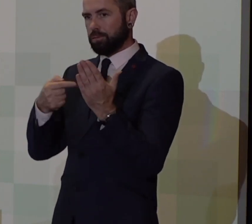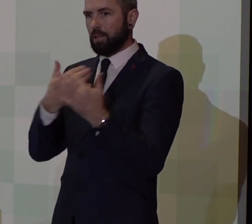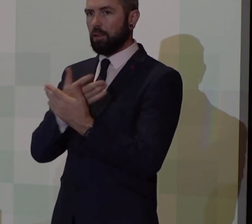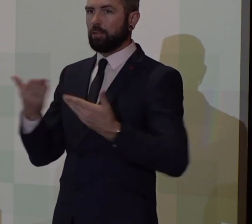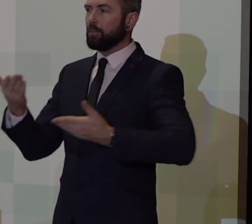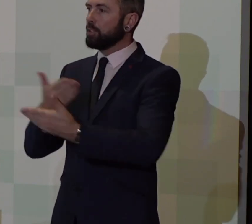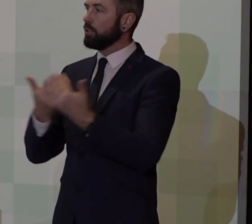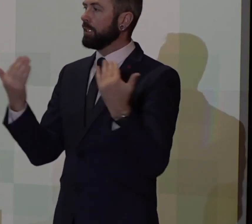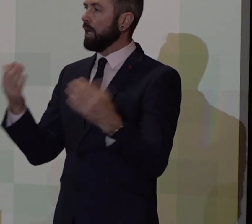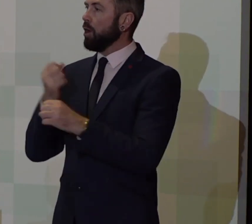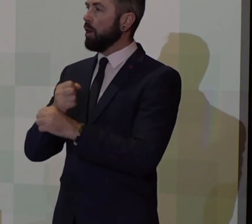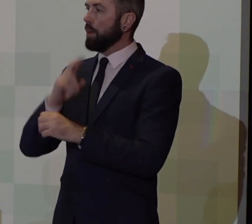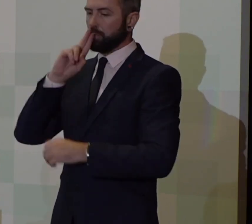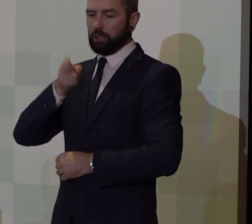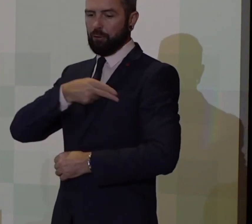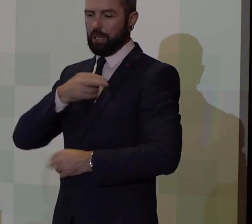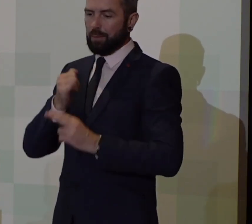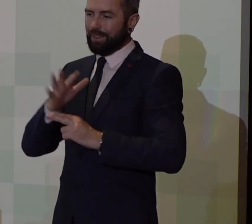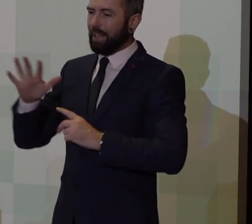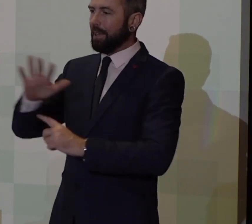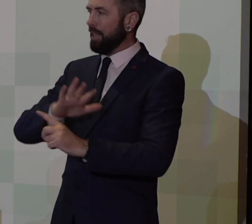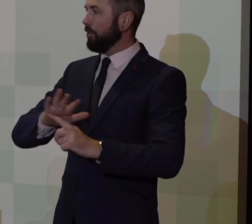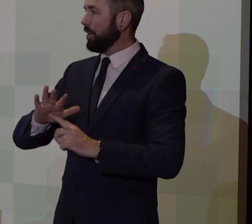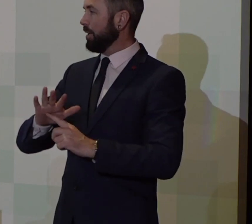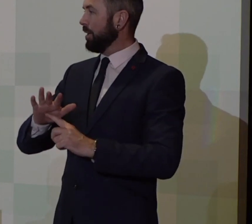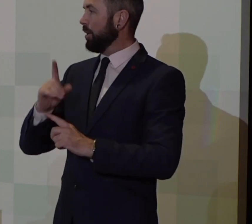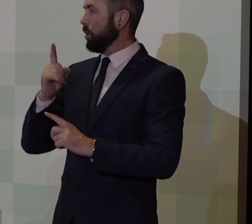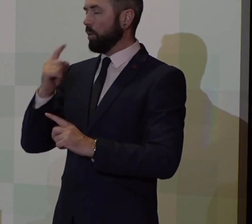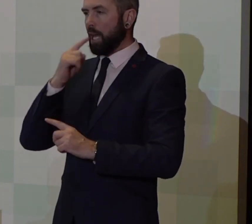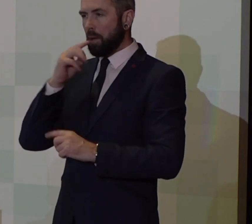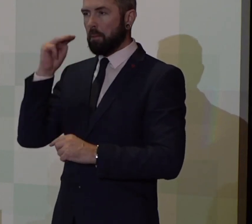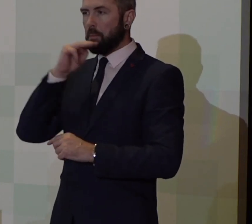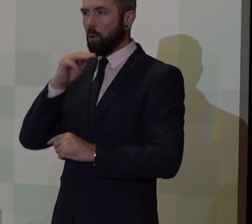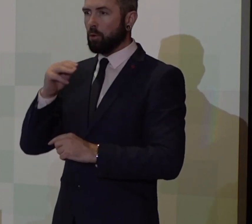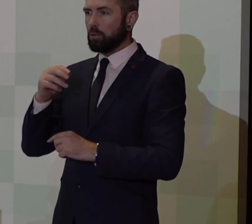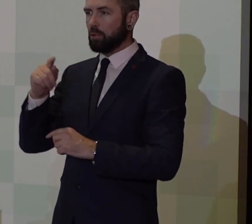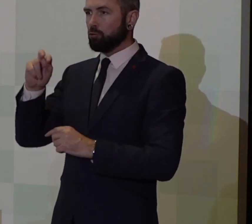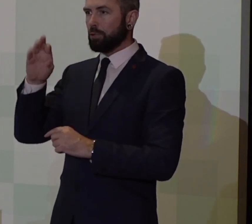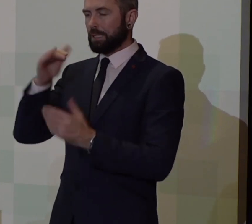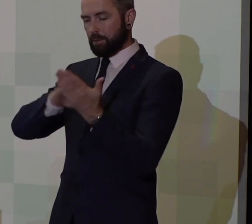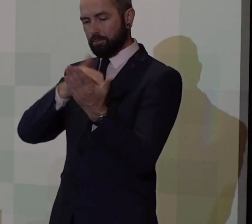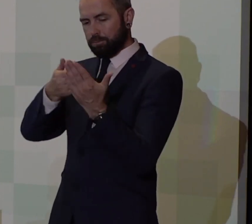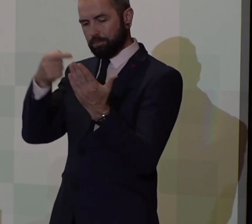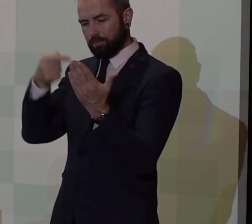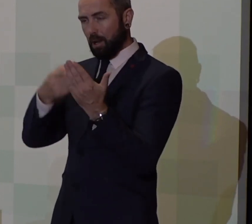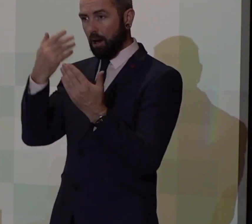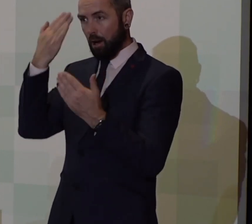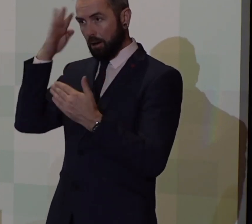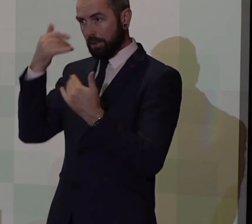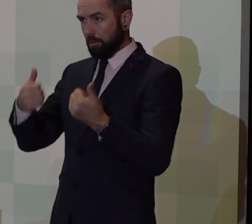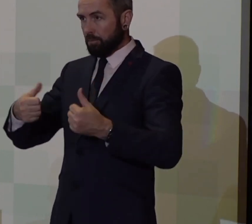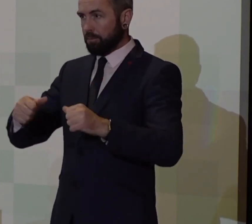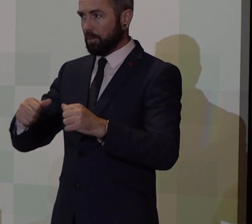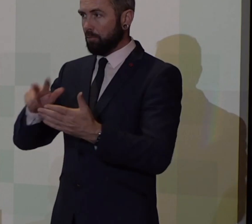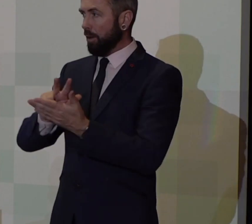of stereotypes in those areas. One very important treaty which Ireland has ratified, which